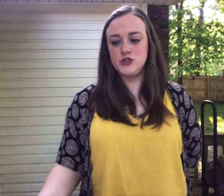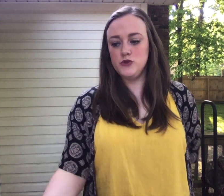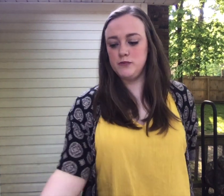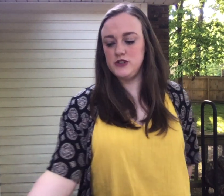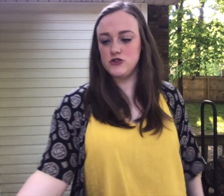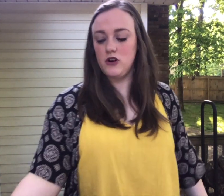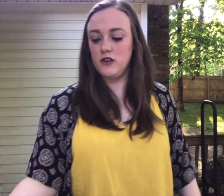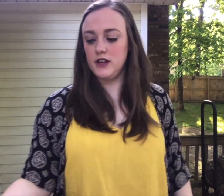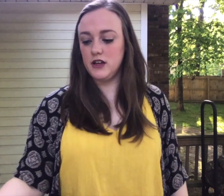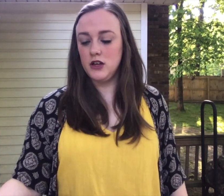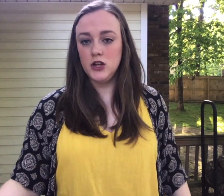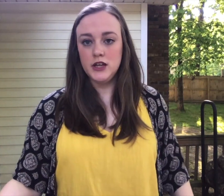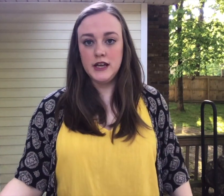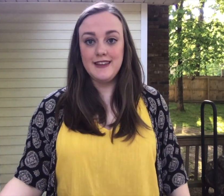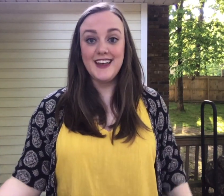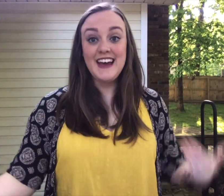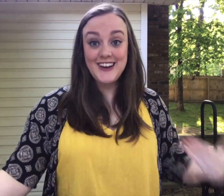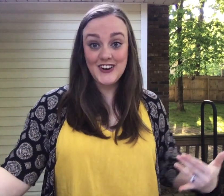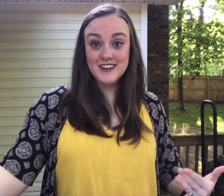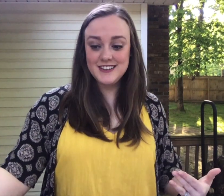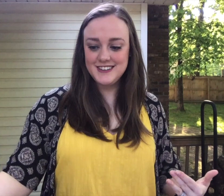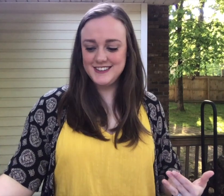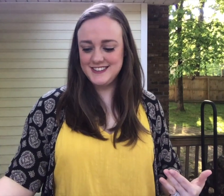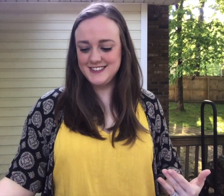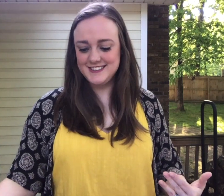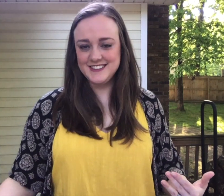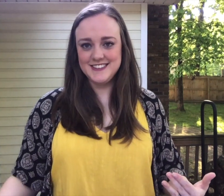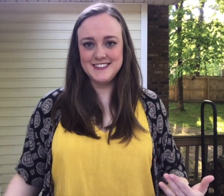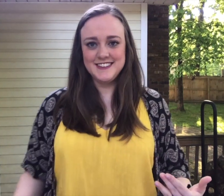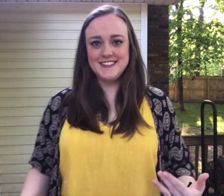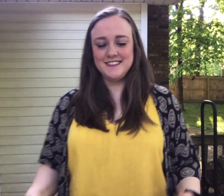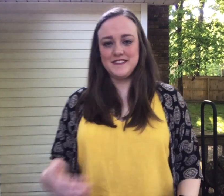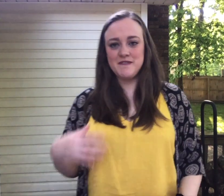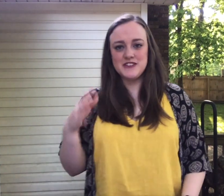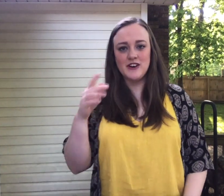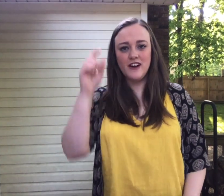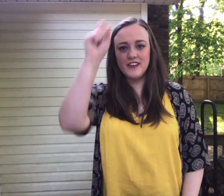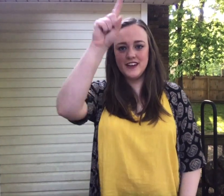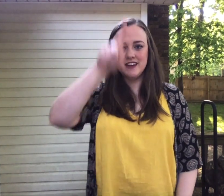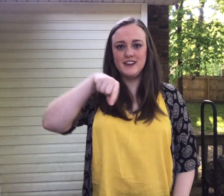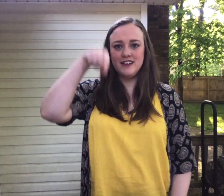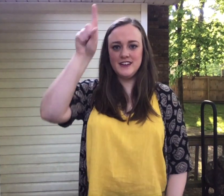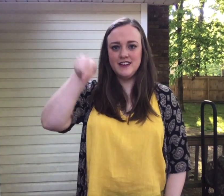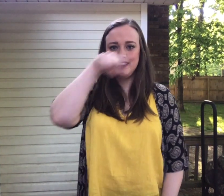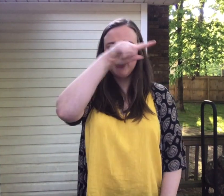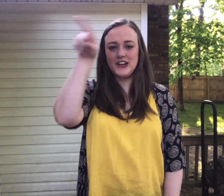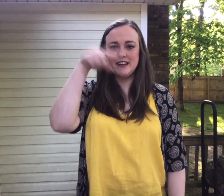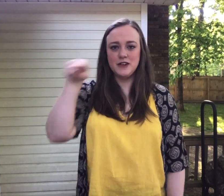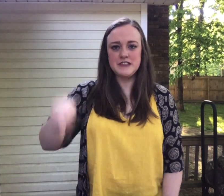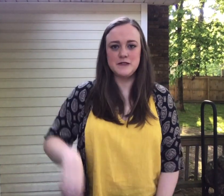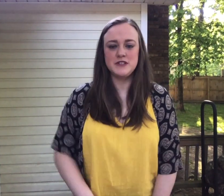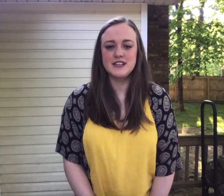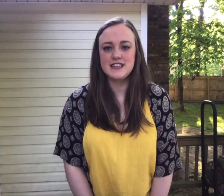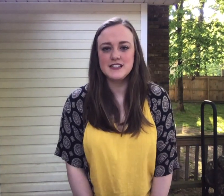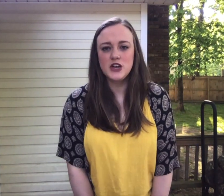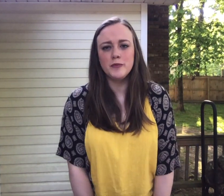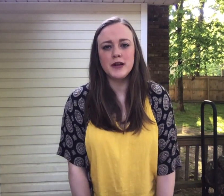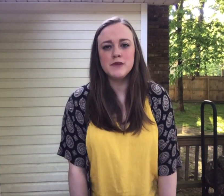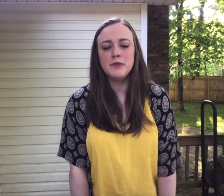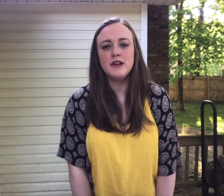be drawing in the air. I'm going to be drawing the grid like we did with tic-tac-toe, but I'm going to put a